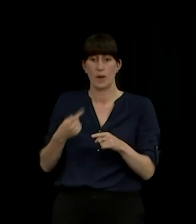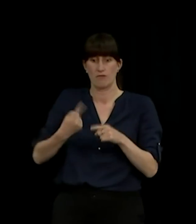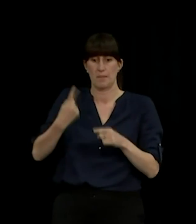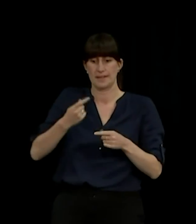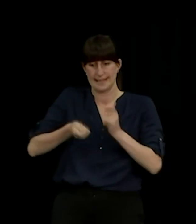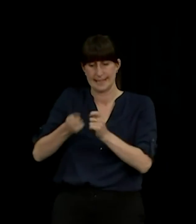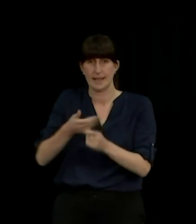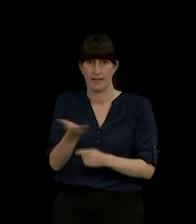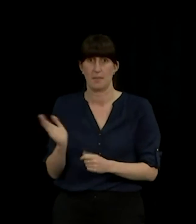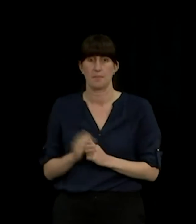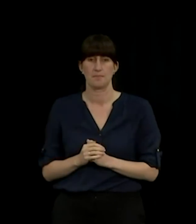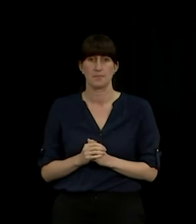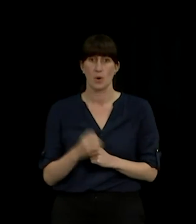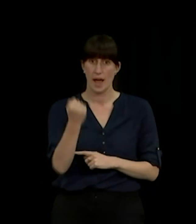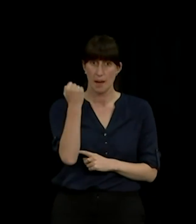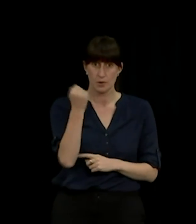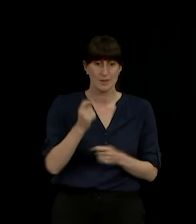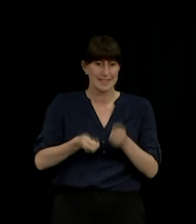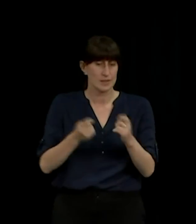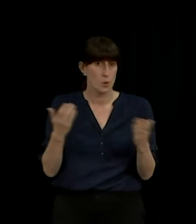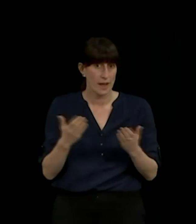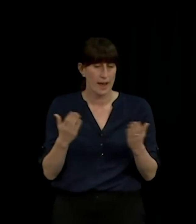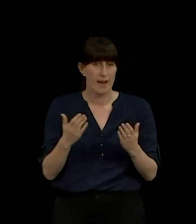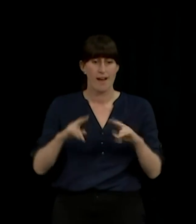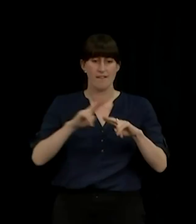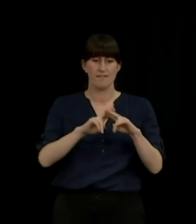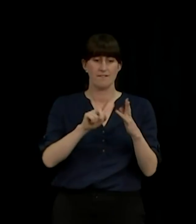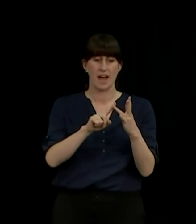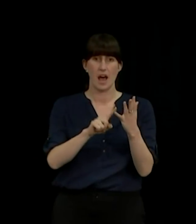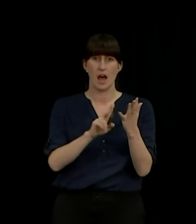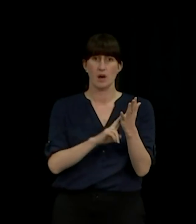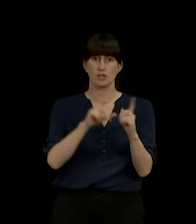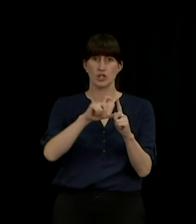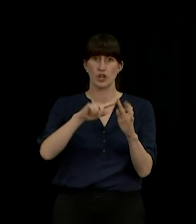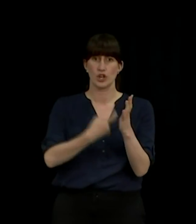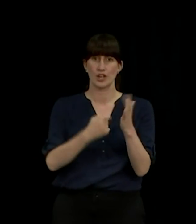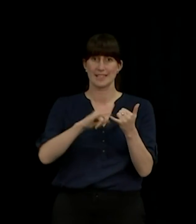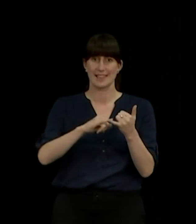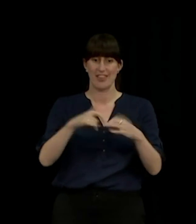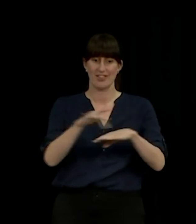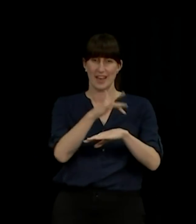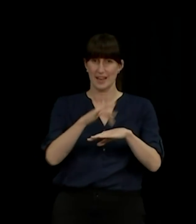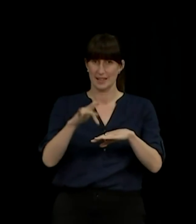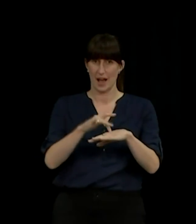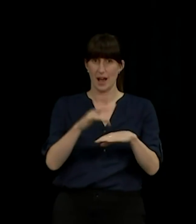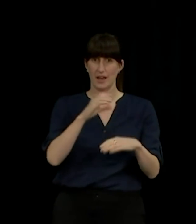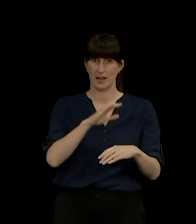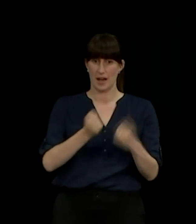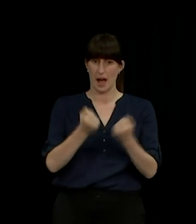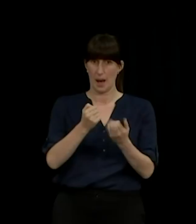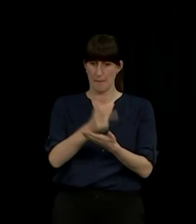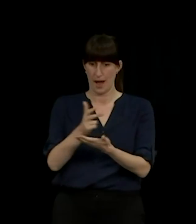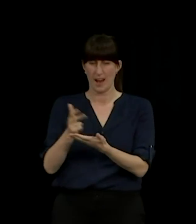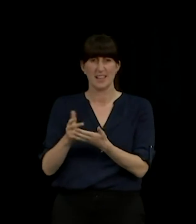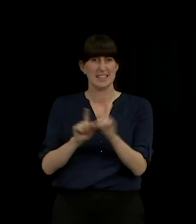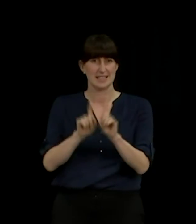So today in Hamilton, the testing centres at the Founders Theatres car park in Hamilton CBD will have additional capacity added, and there